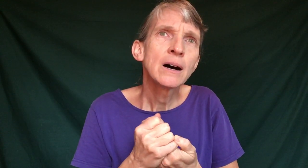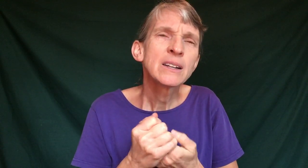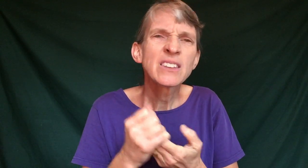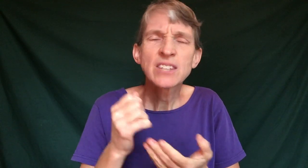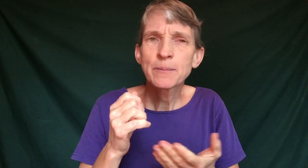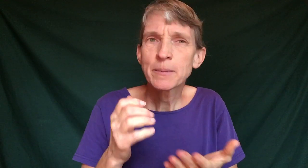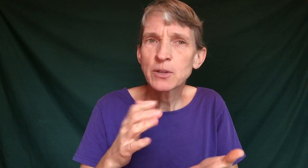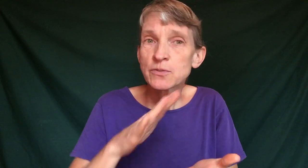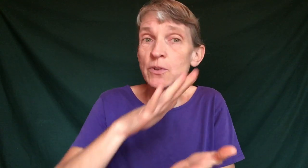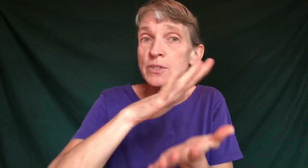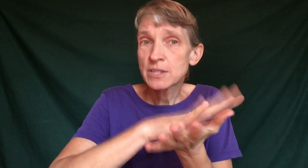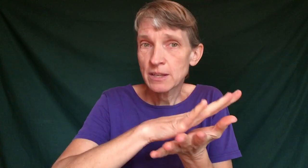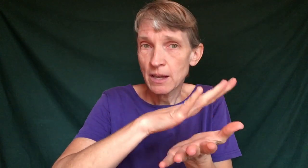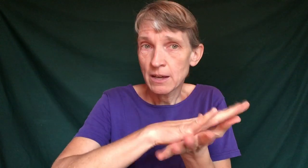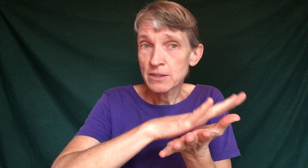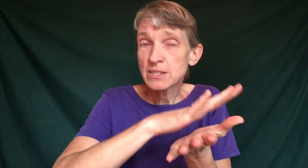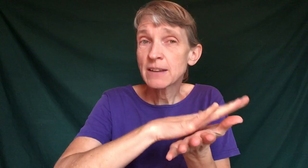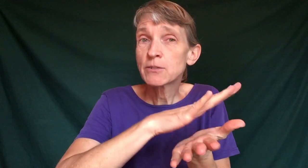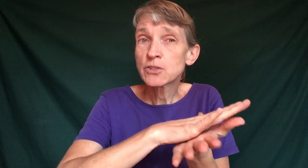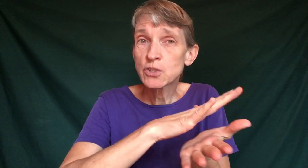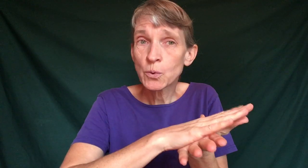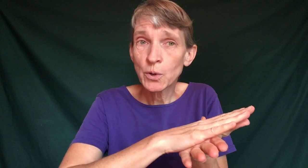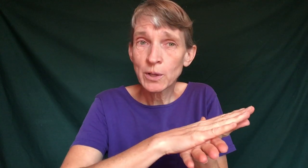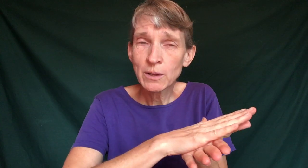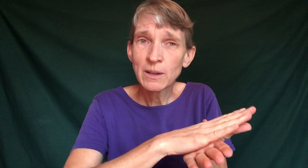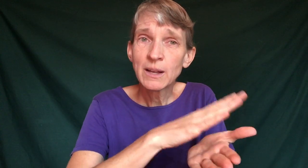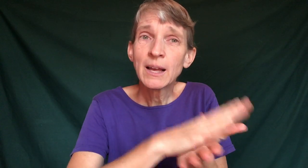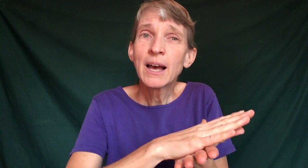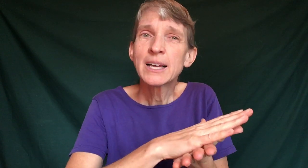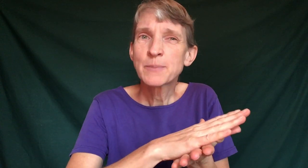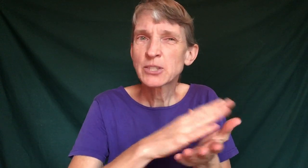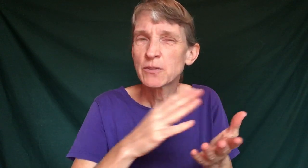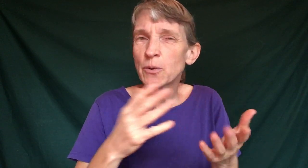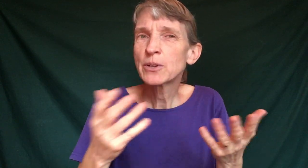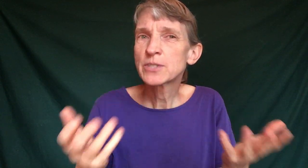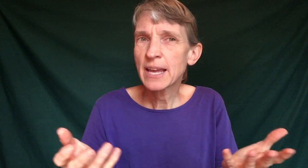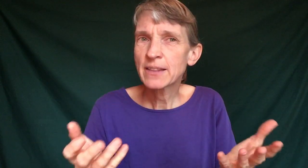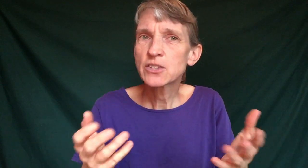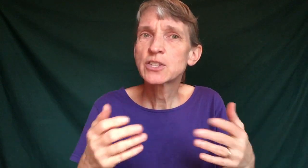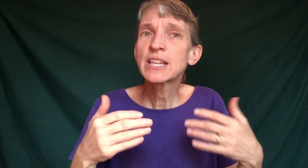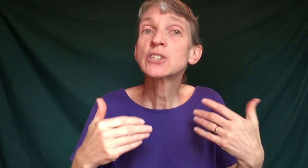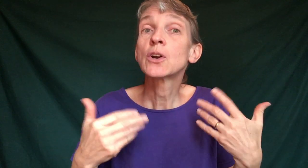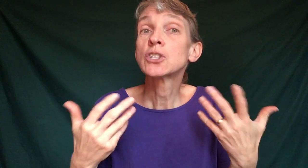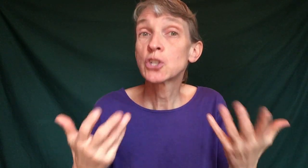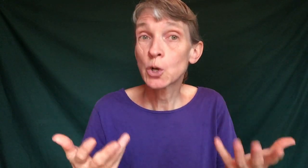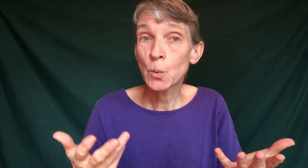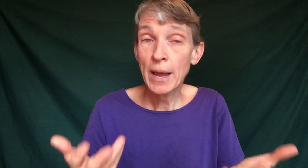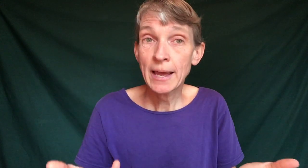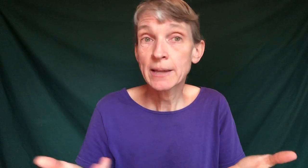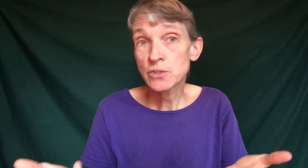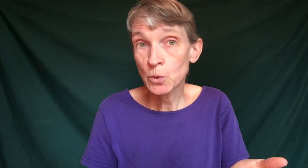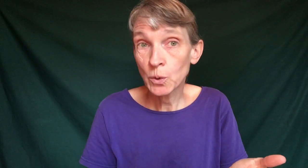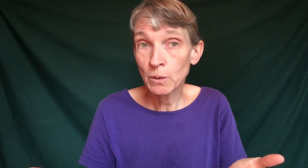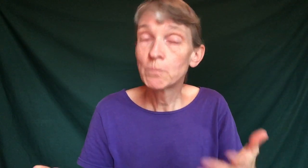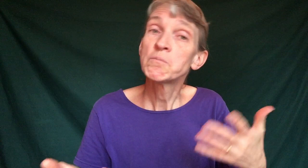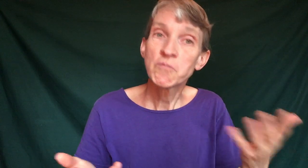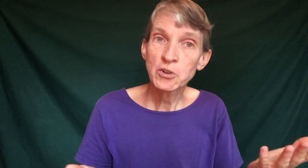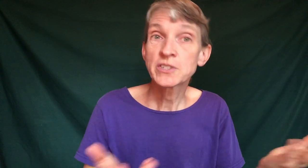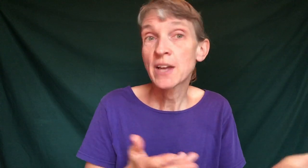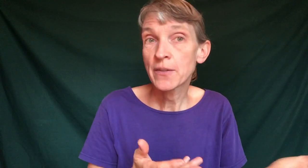Another sign might be useful is the sign for school, especially for when you're saying that things are a certain way at school versus how they are